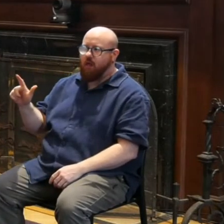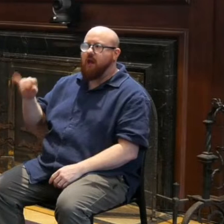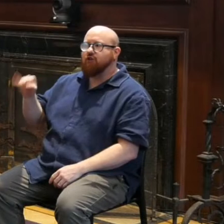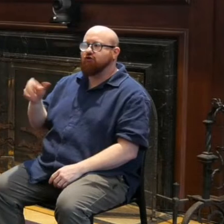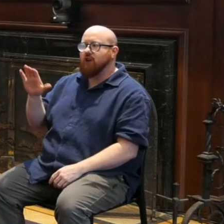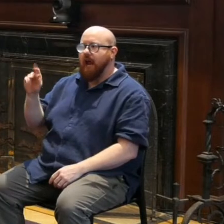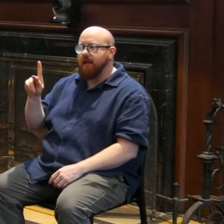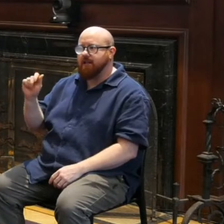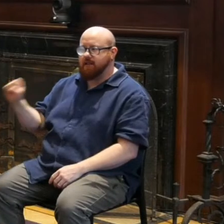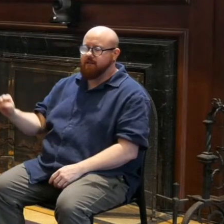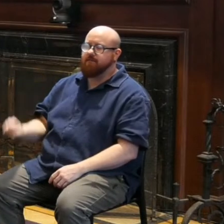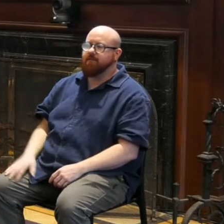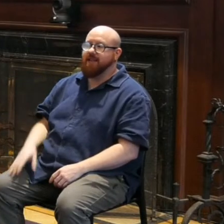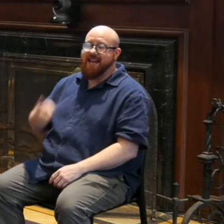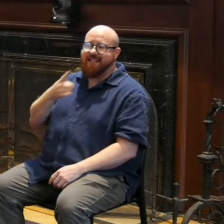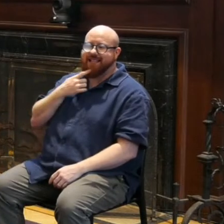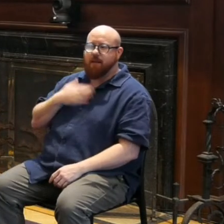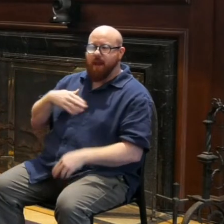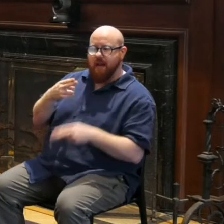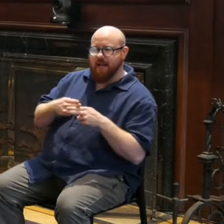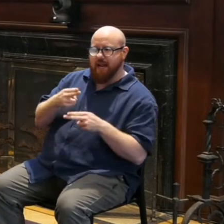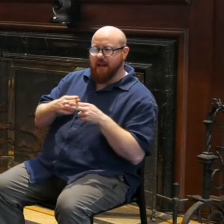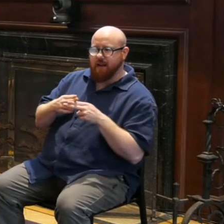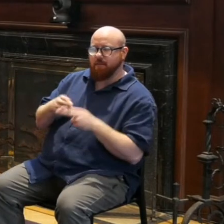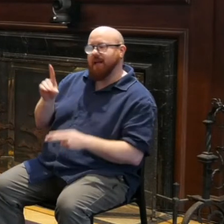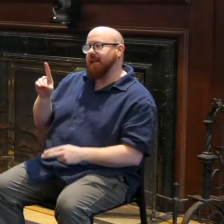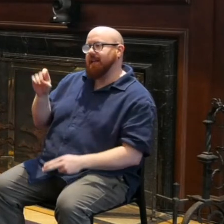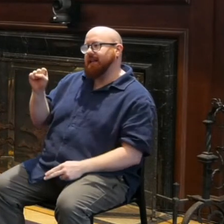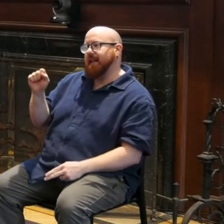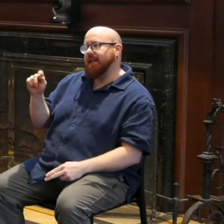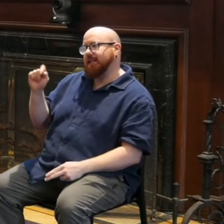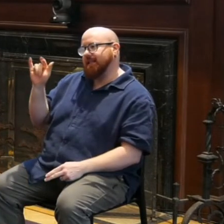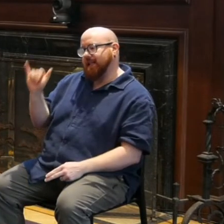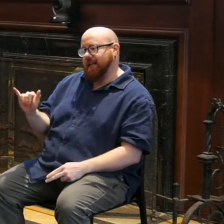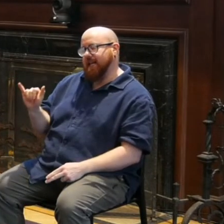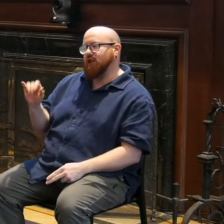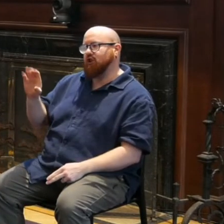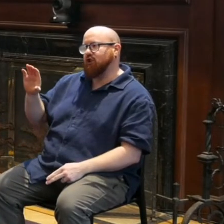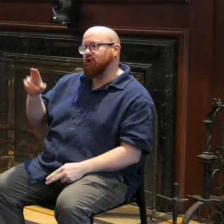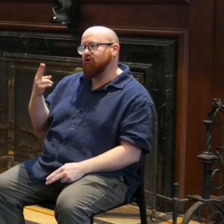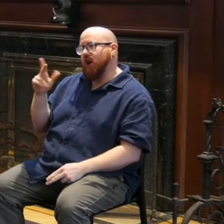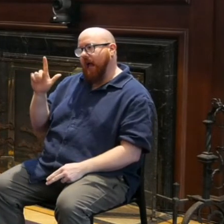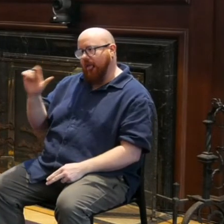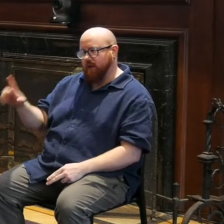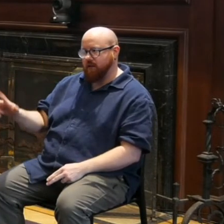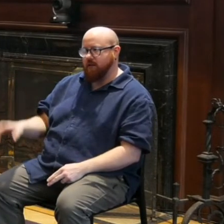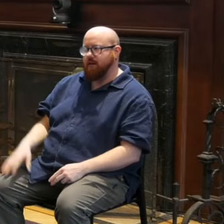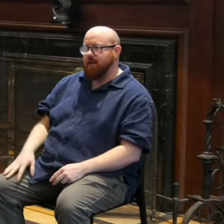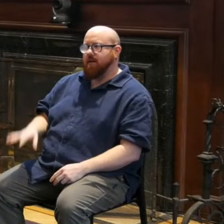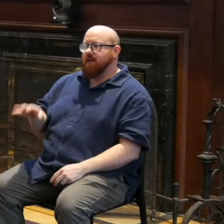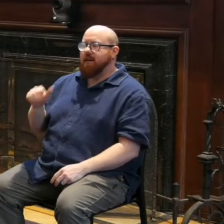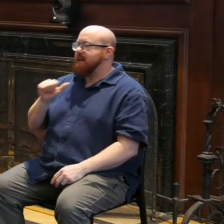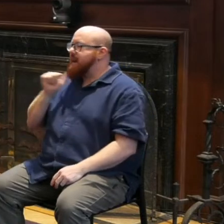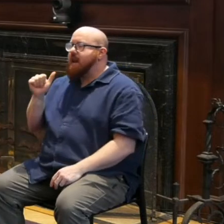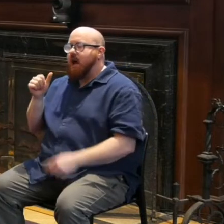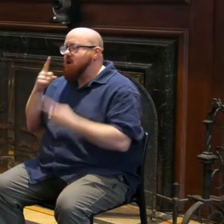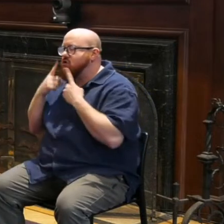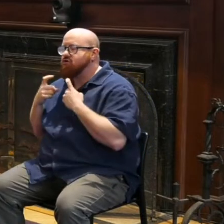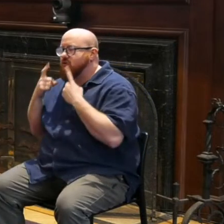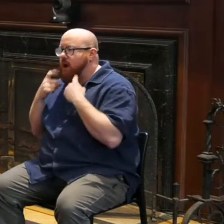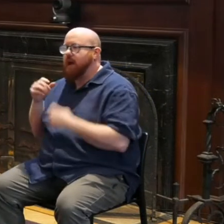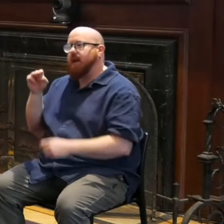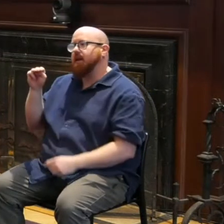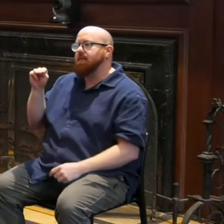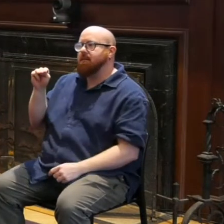Name, Destiny's Child. Not Gonna Cry, Mary Jane Blige. Broken